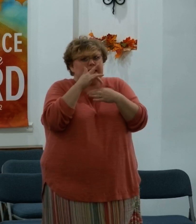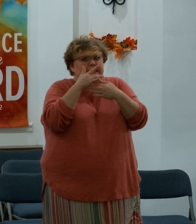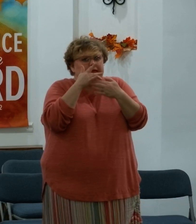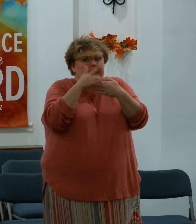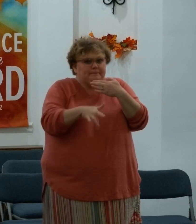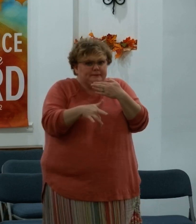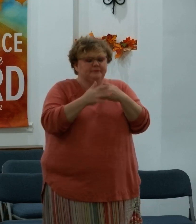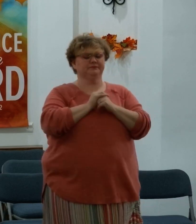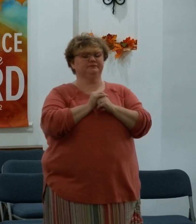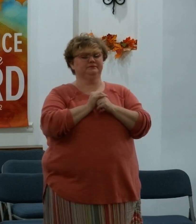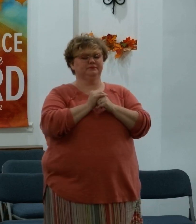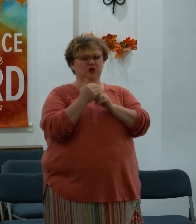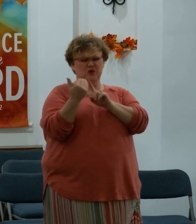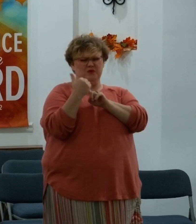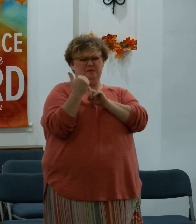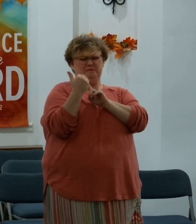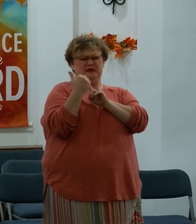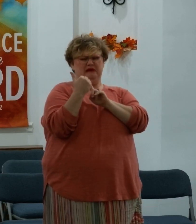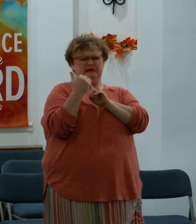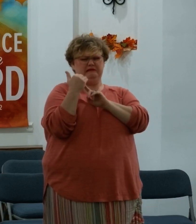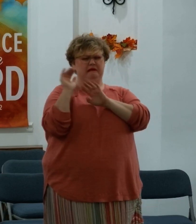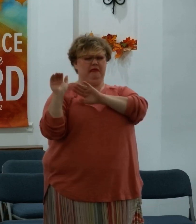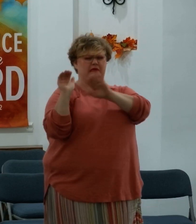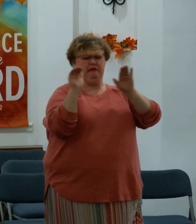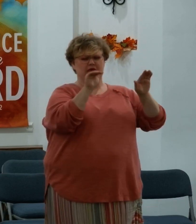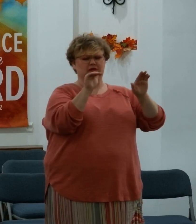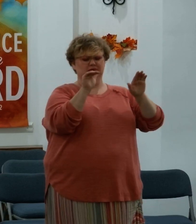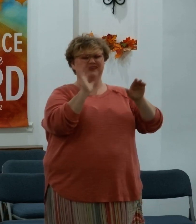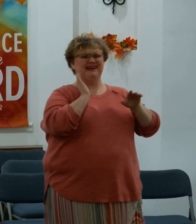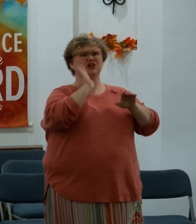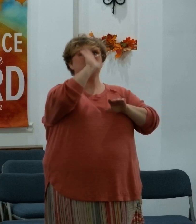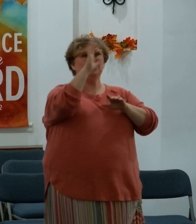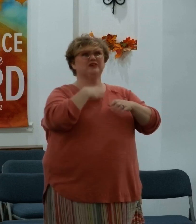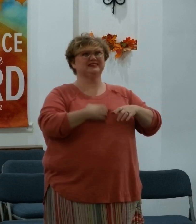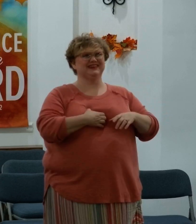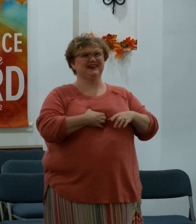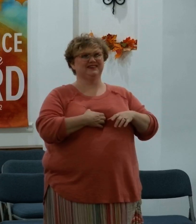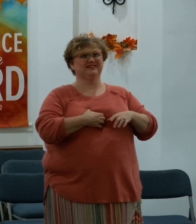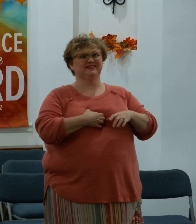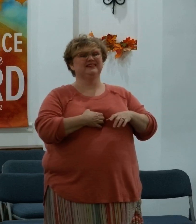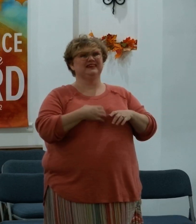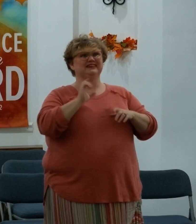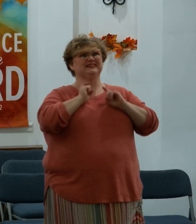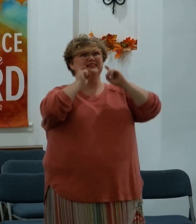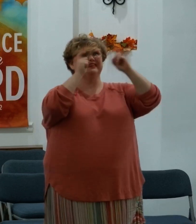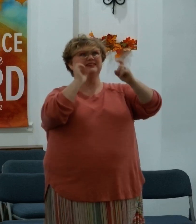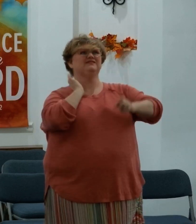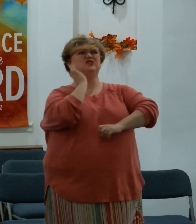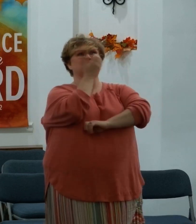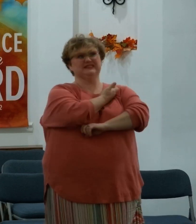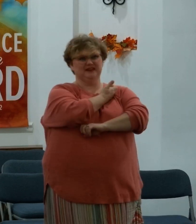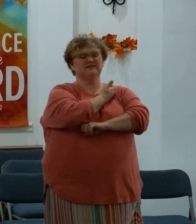first desire is the gift of ourselves. Remind us, O God, that when we give